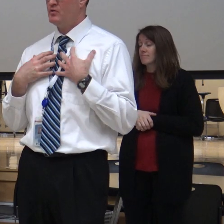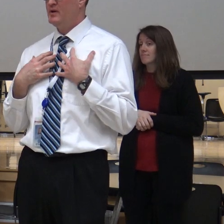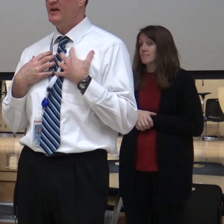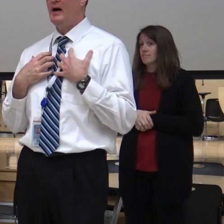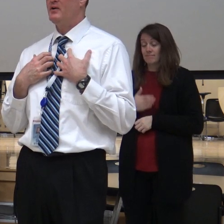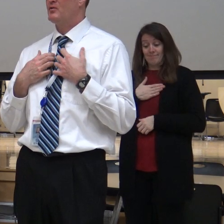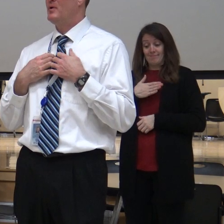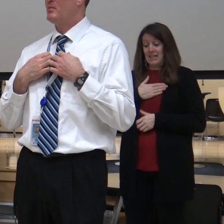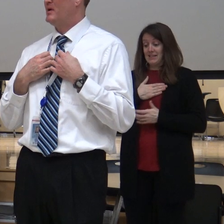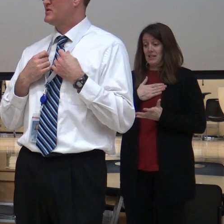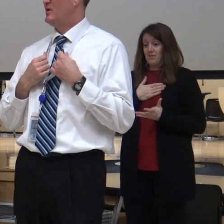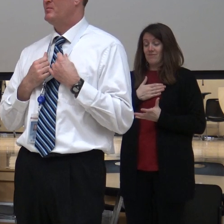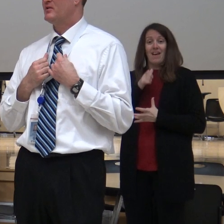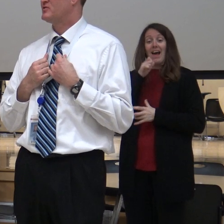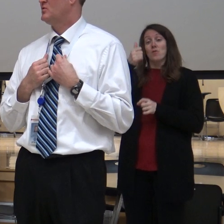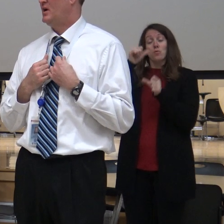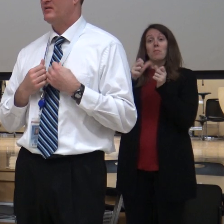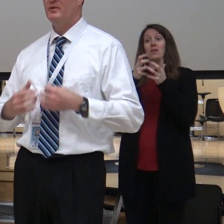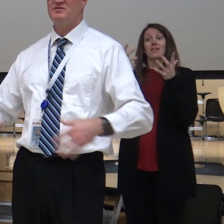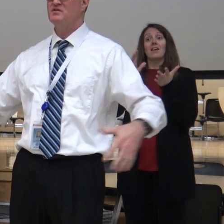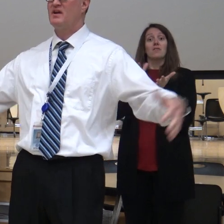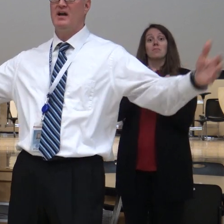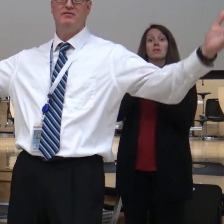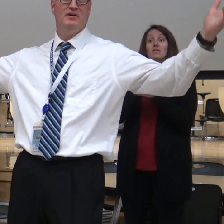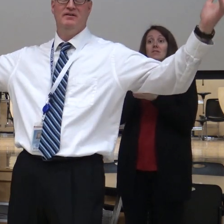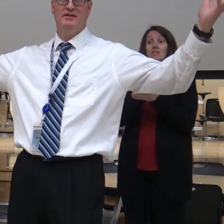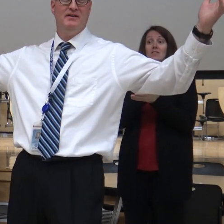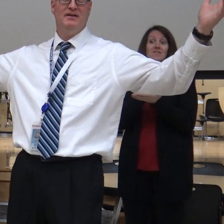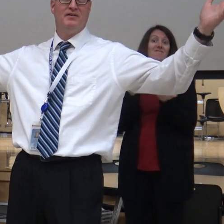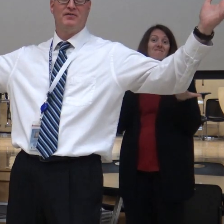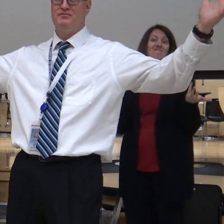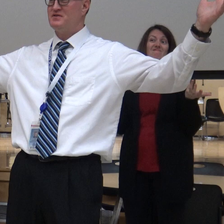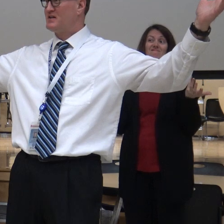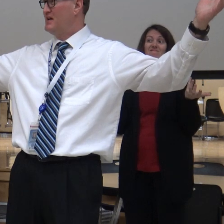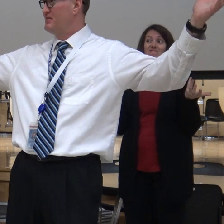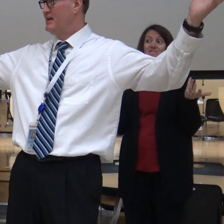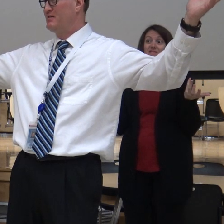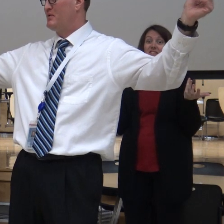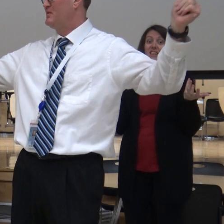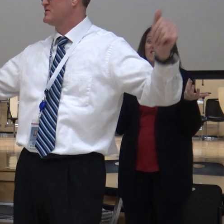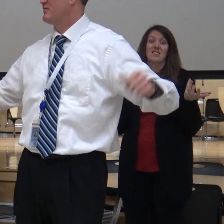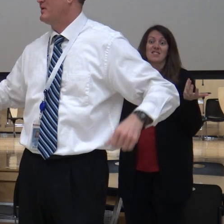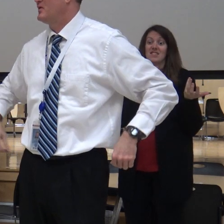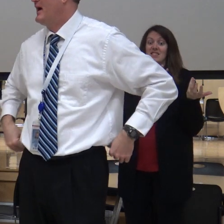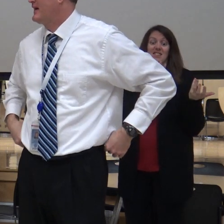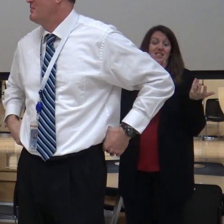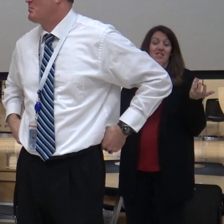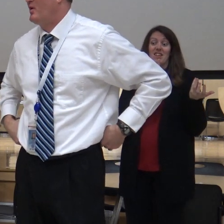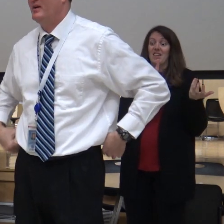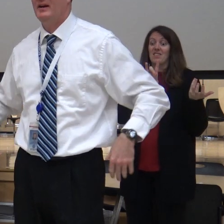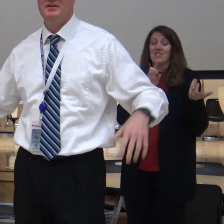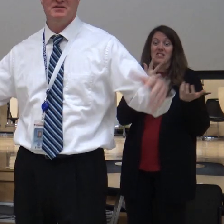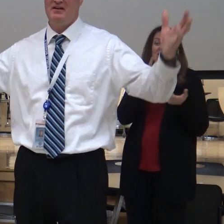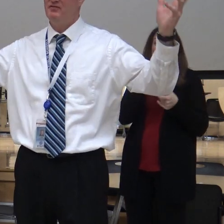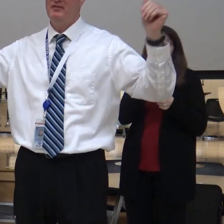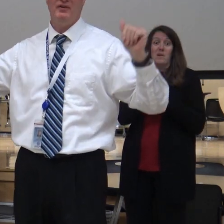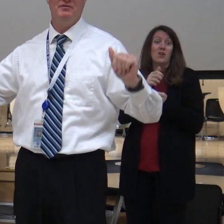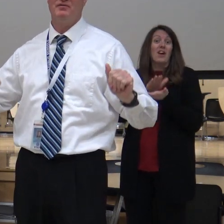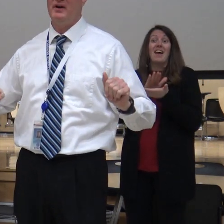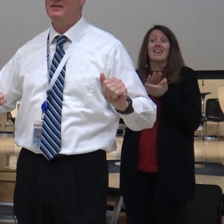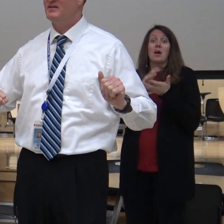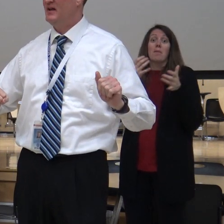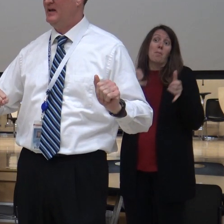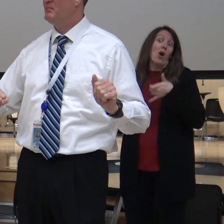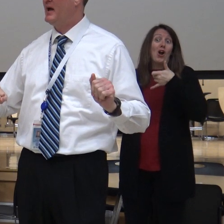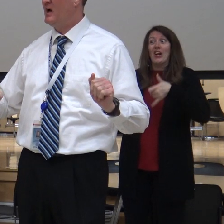Yours truly, I don't remember much about middle school. Other than it was just kind of a 6th, 7th, and 8th grade. It was a 3-year academic party, and I just had fun